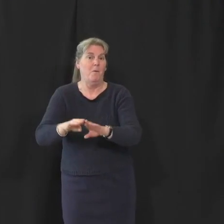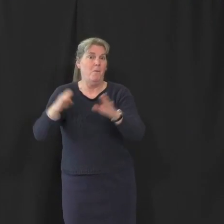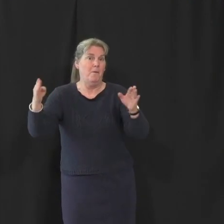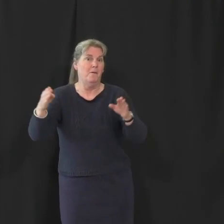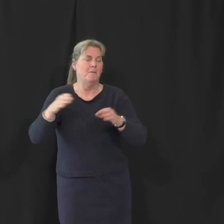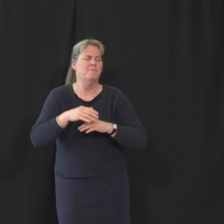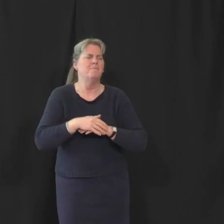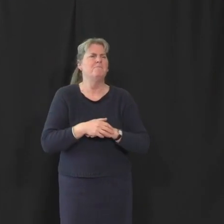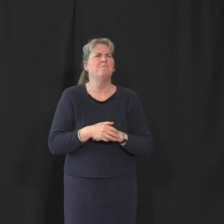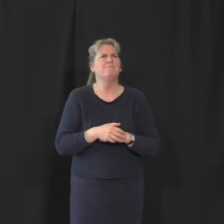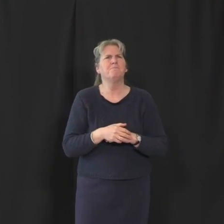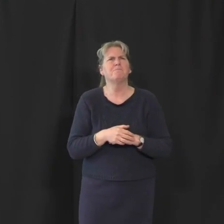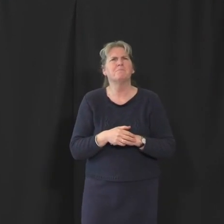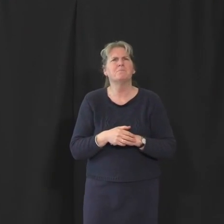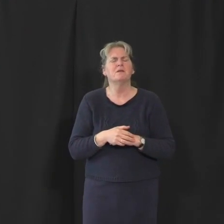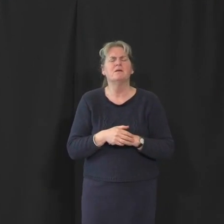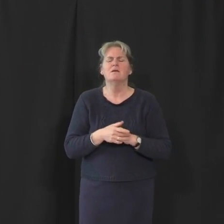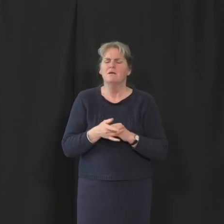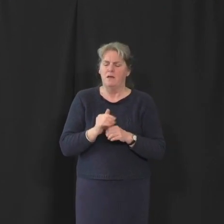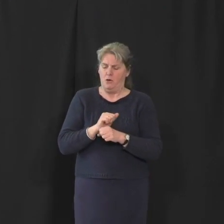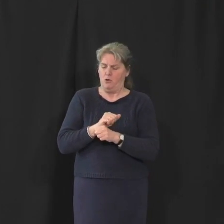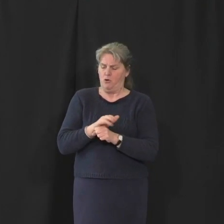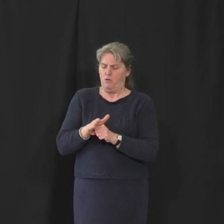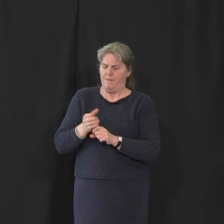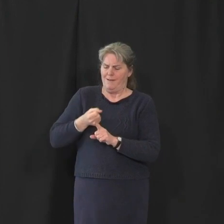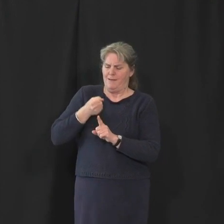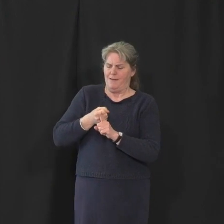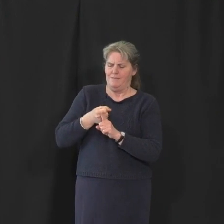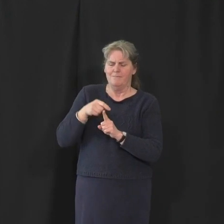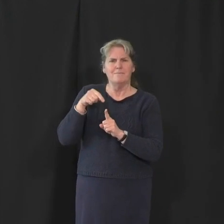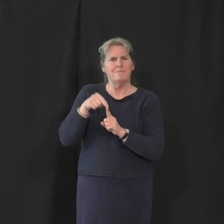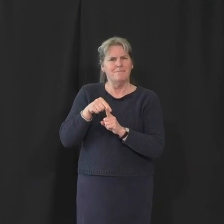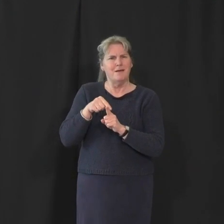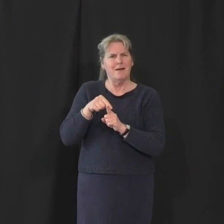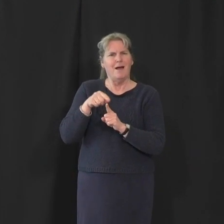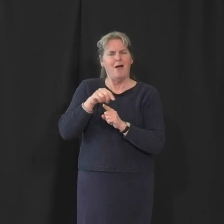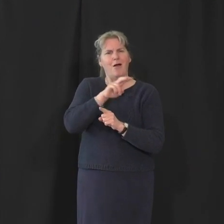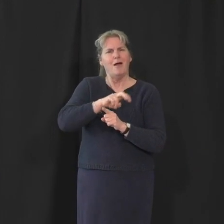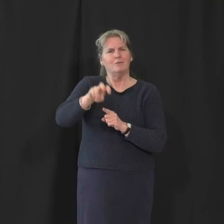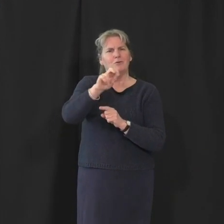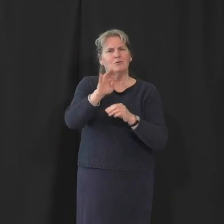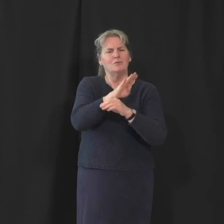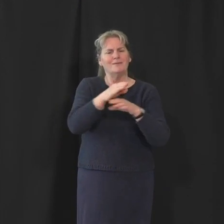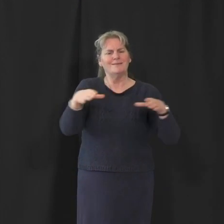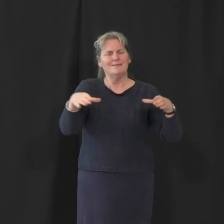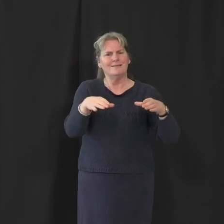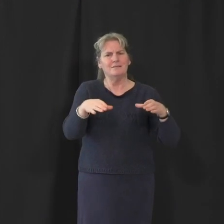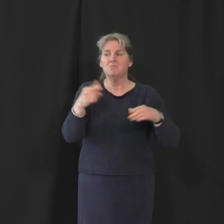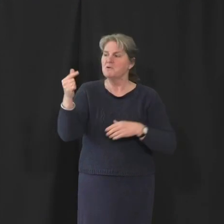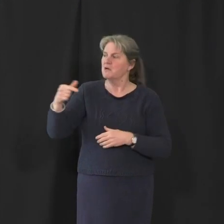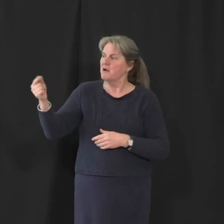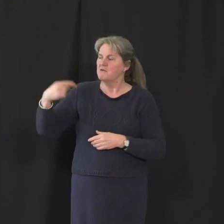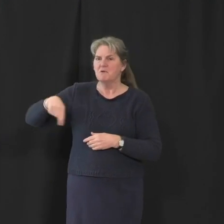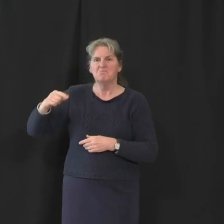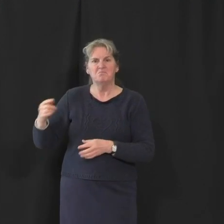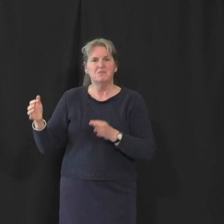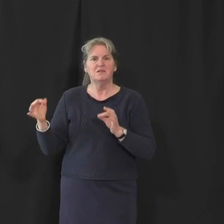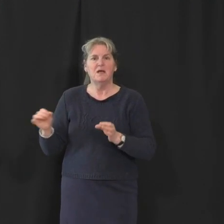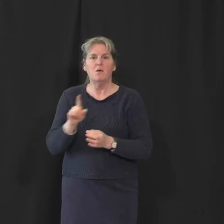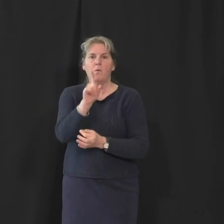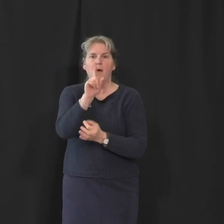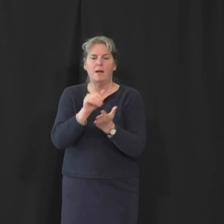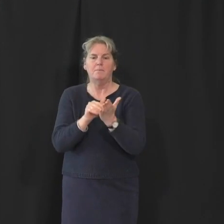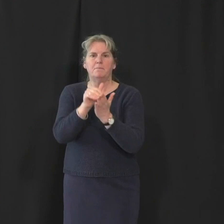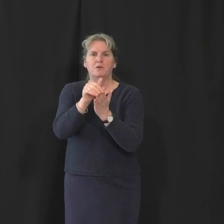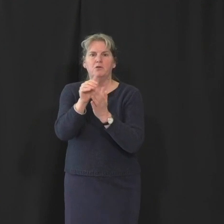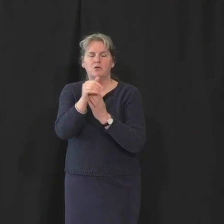To help address the impacts of COVID-19 pandemic on Yukon tourism sector, the government has committed a $1 million